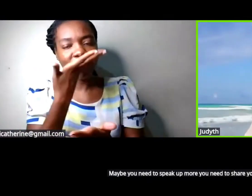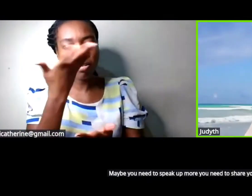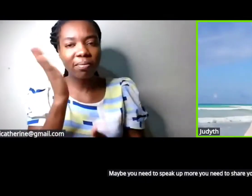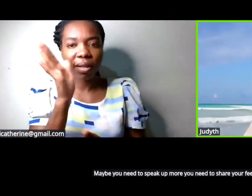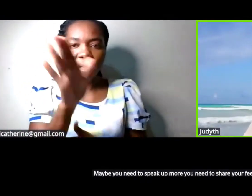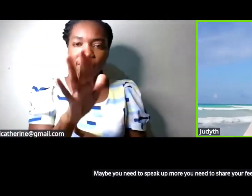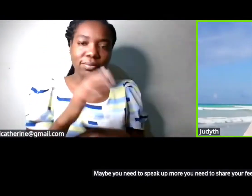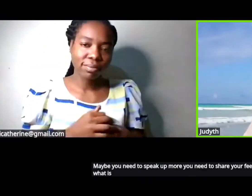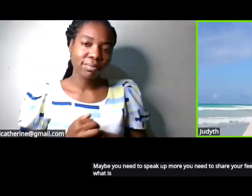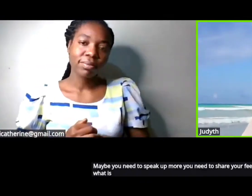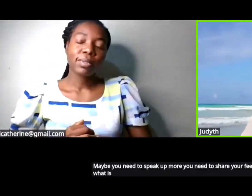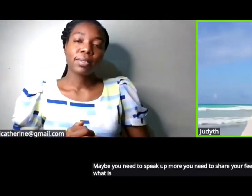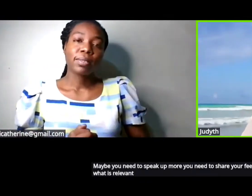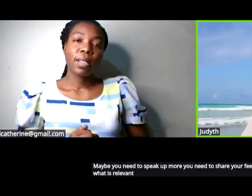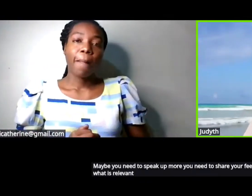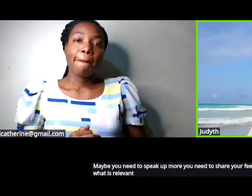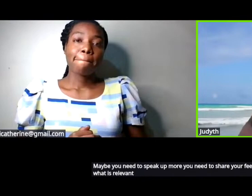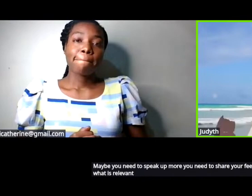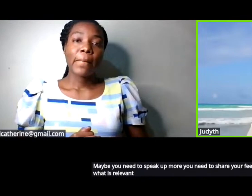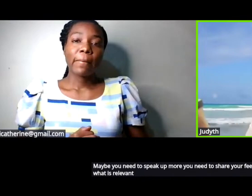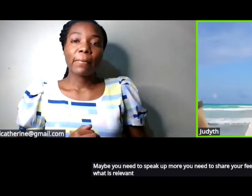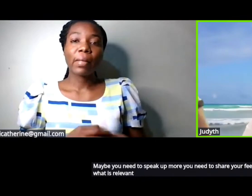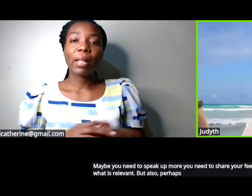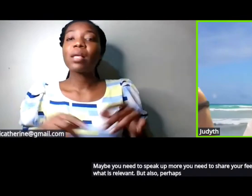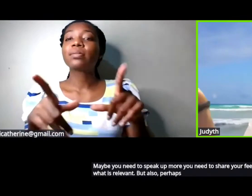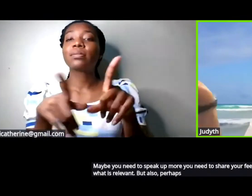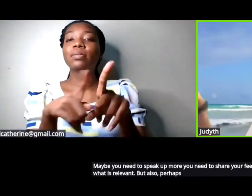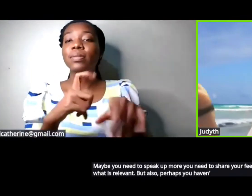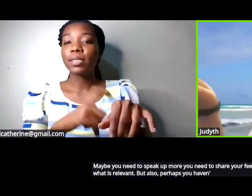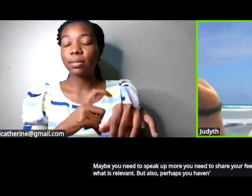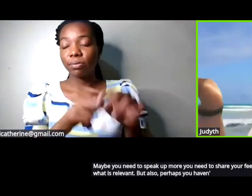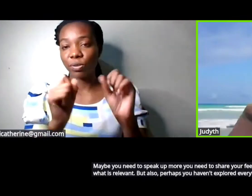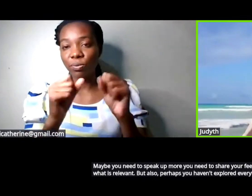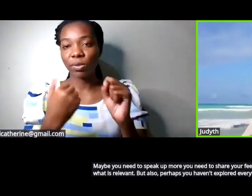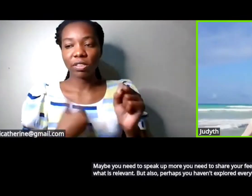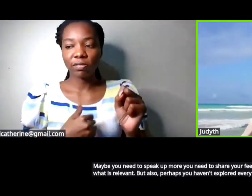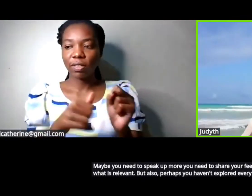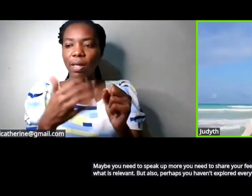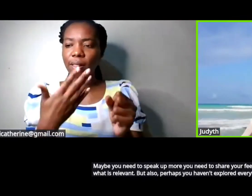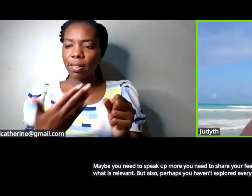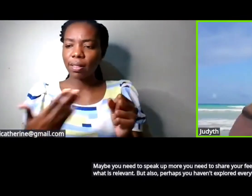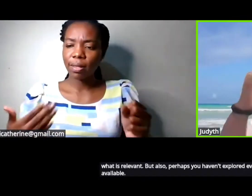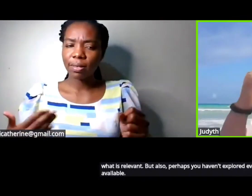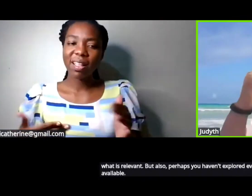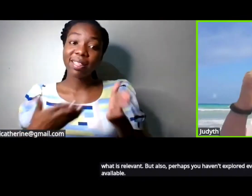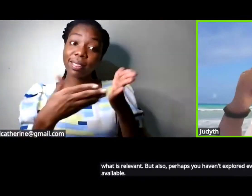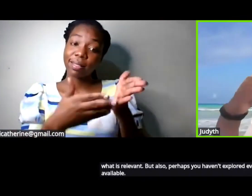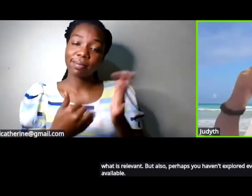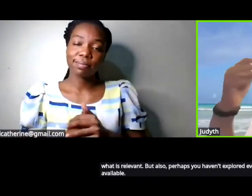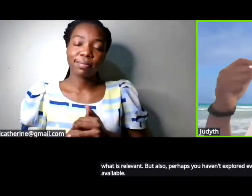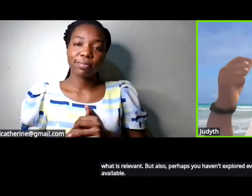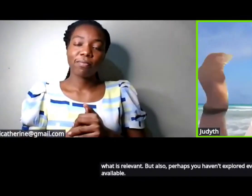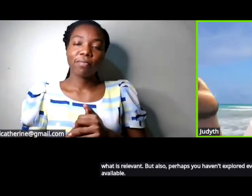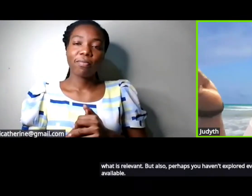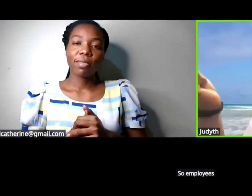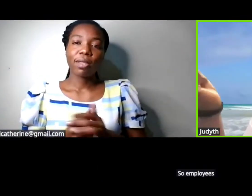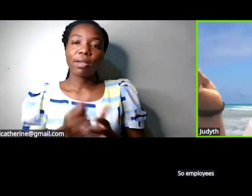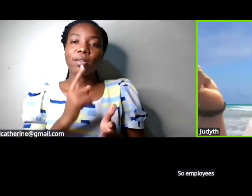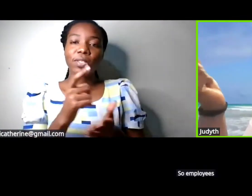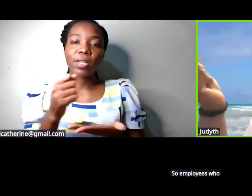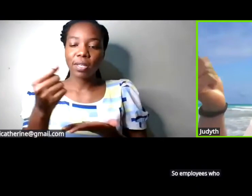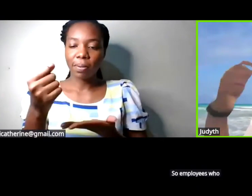relevant. But also, perhaps you haven't explored everything that's available. So employees who don't